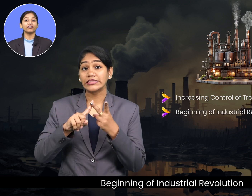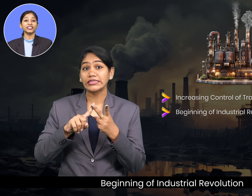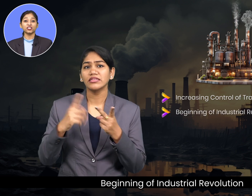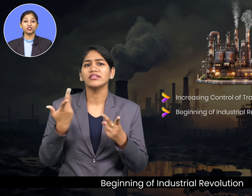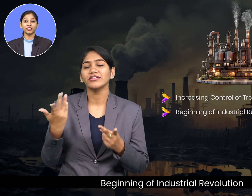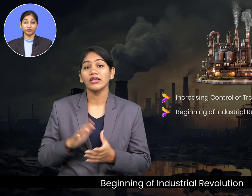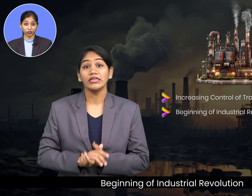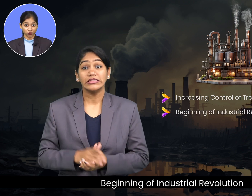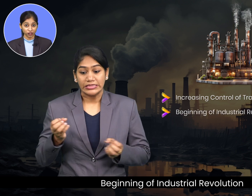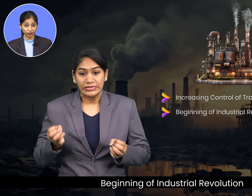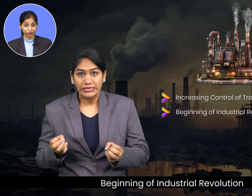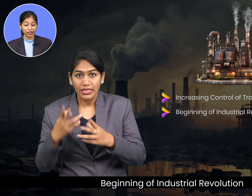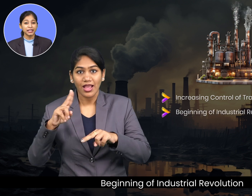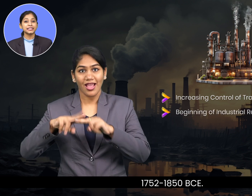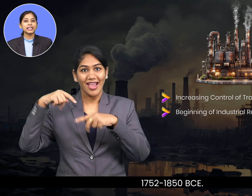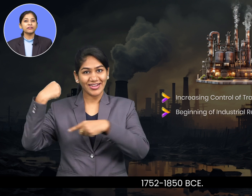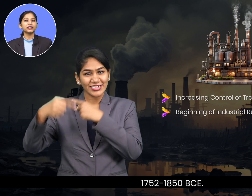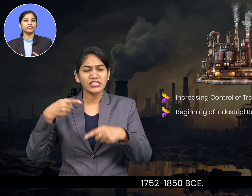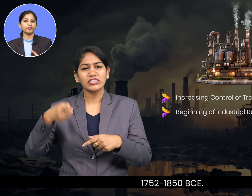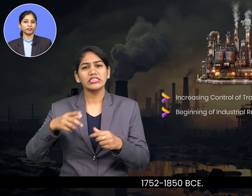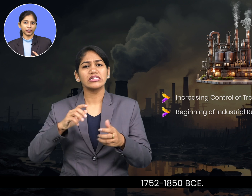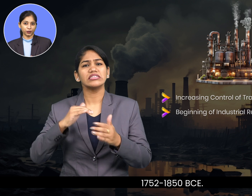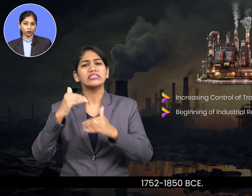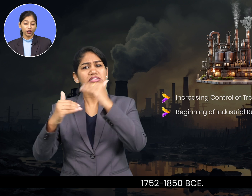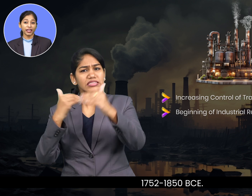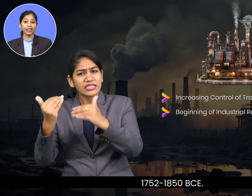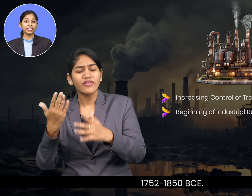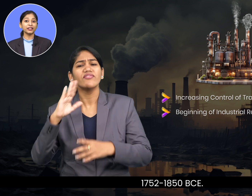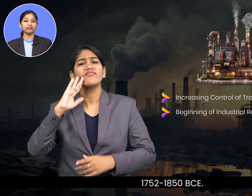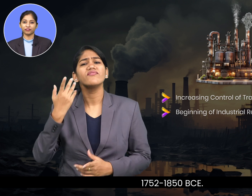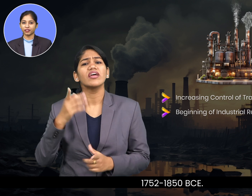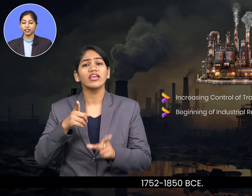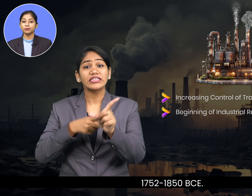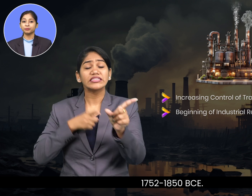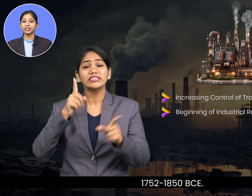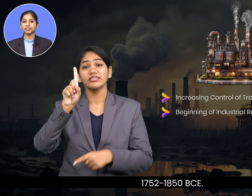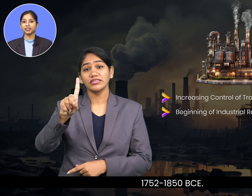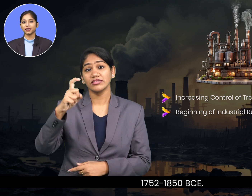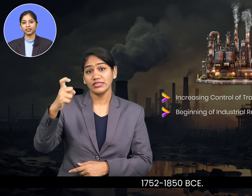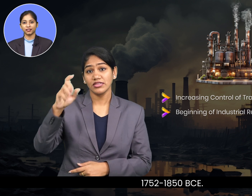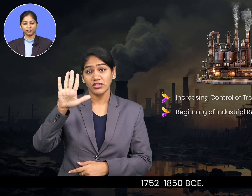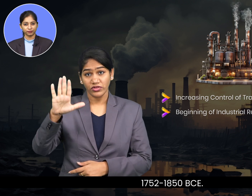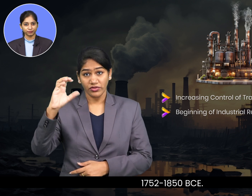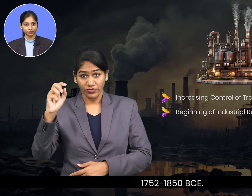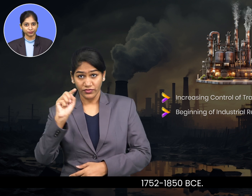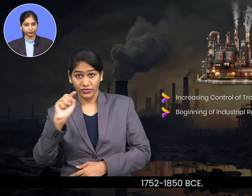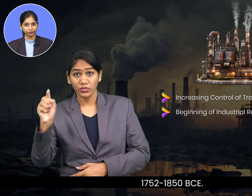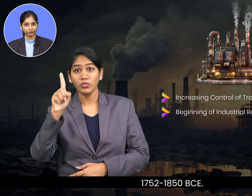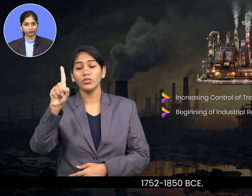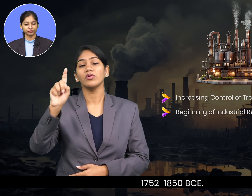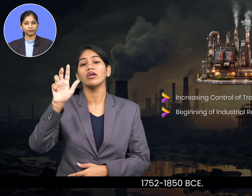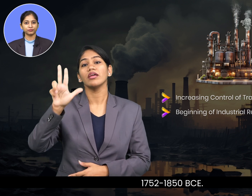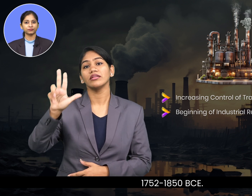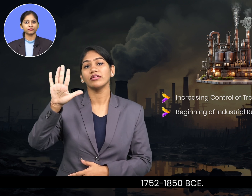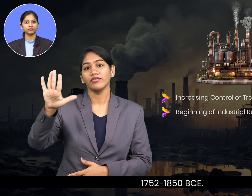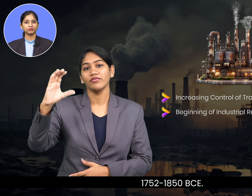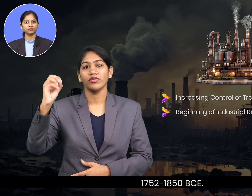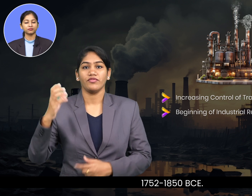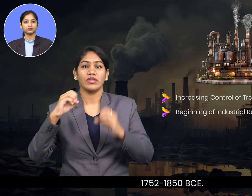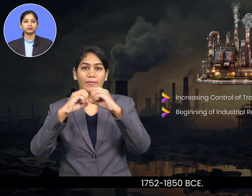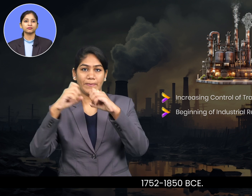Beginning of Industrial Revolution, 1750 to 1850 BCE.